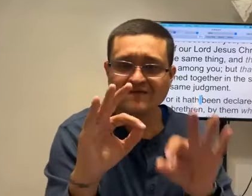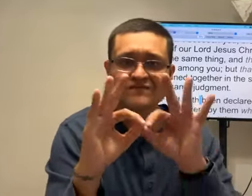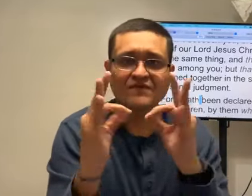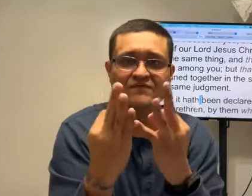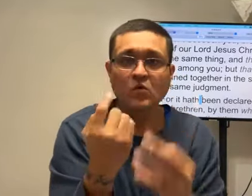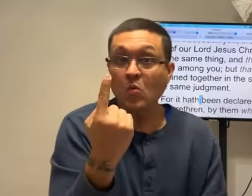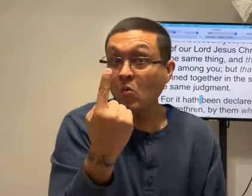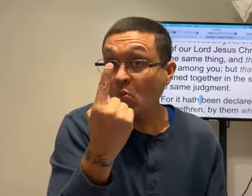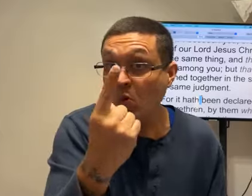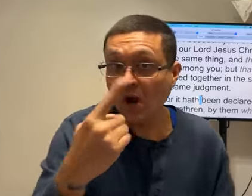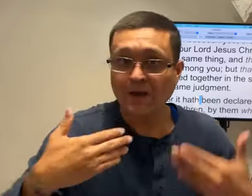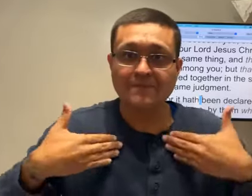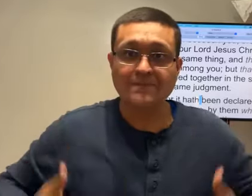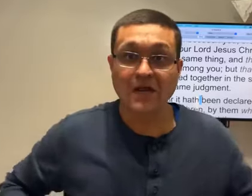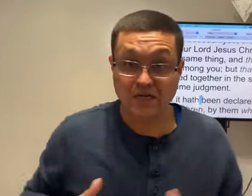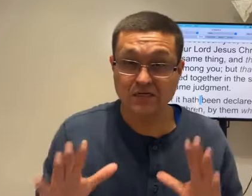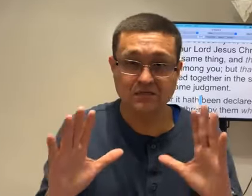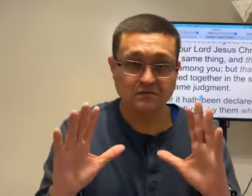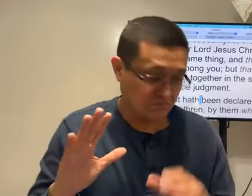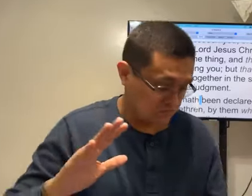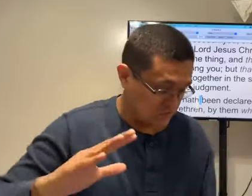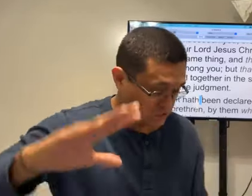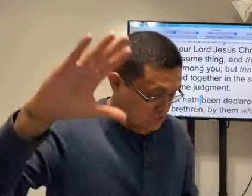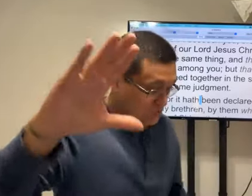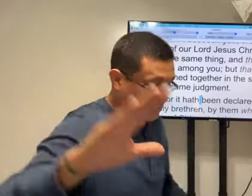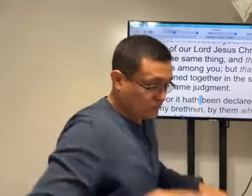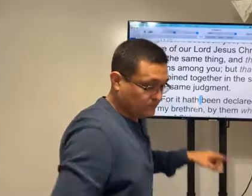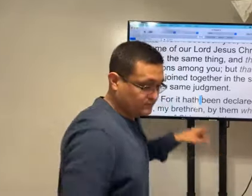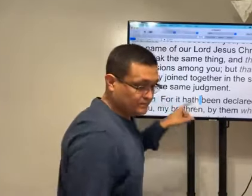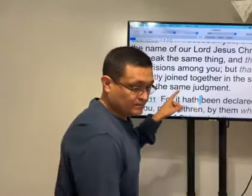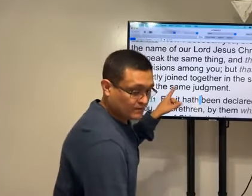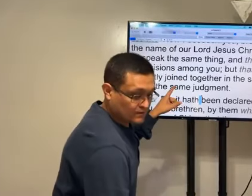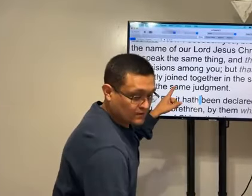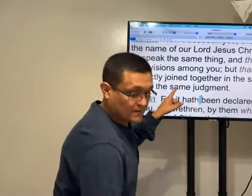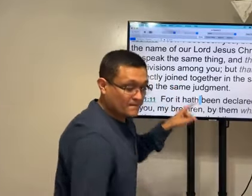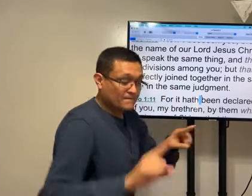agree. One family, one body, right?